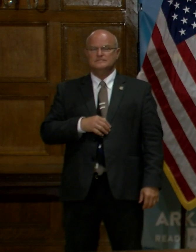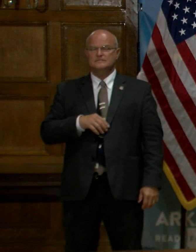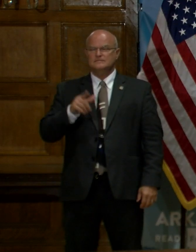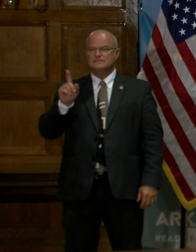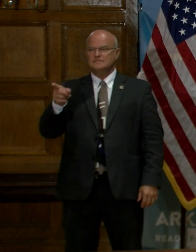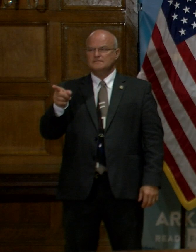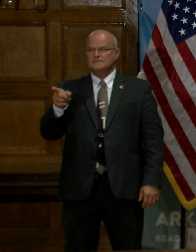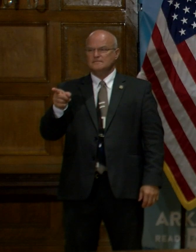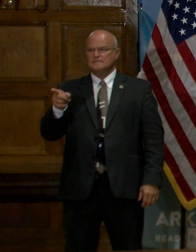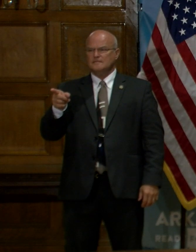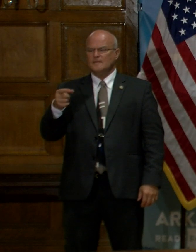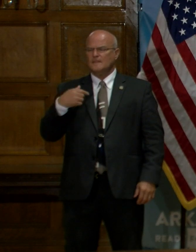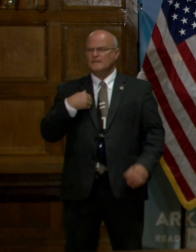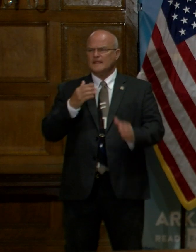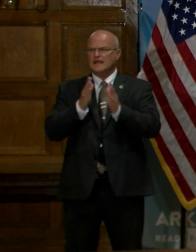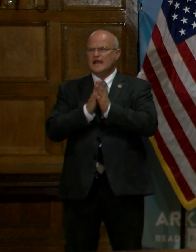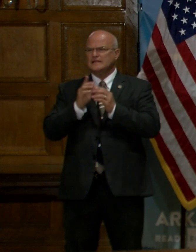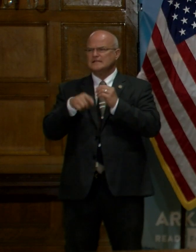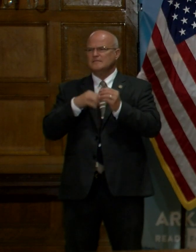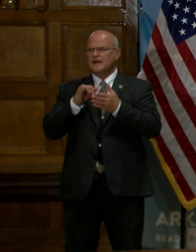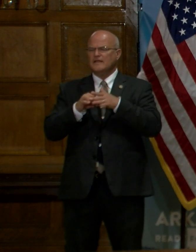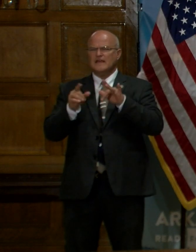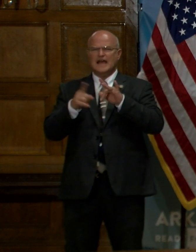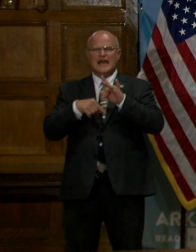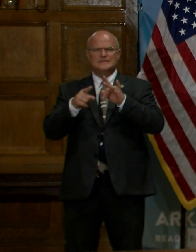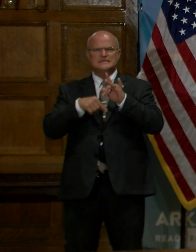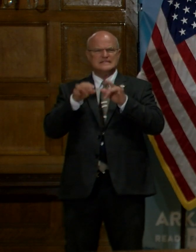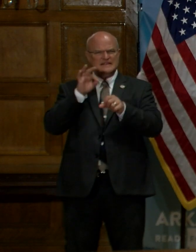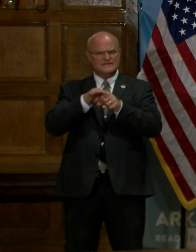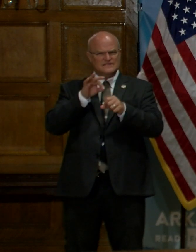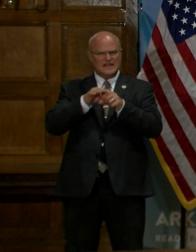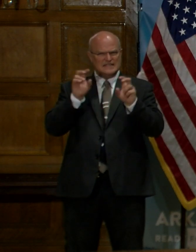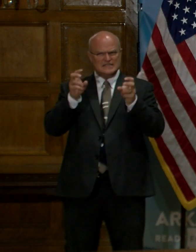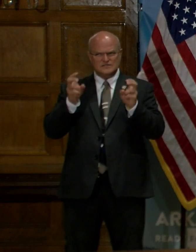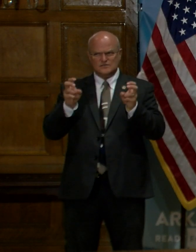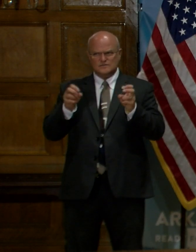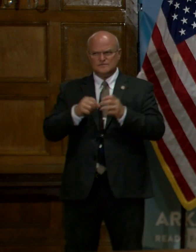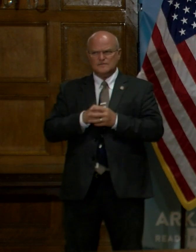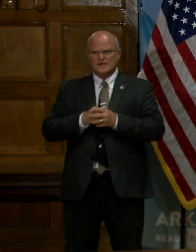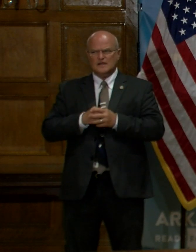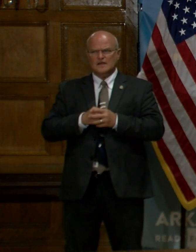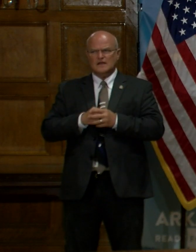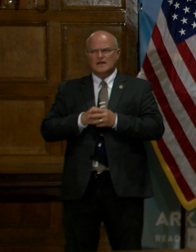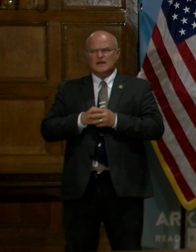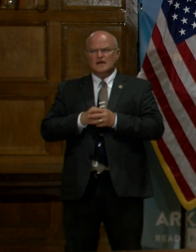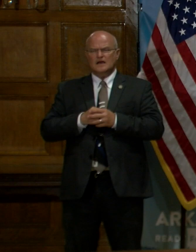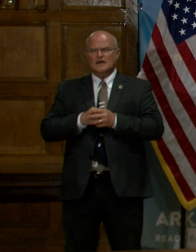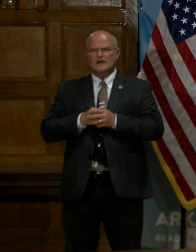Leslie. I want to ask about the absentee ballot issue.